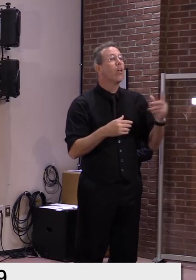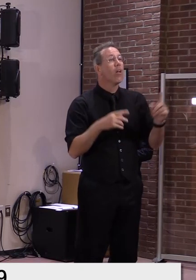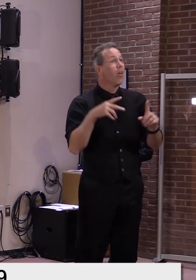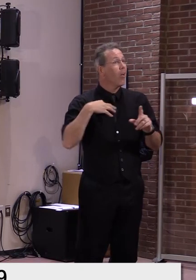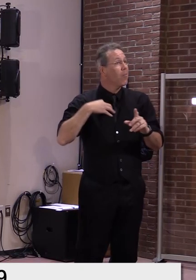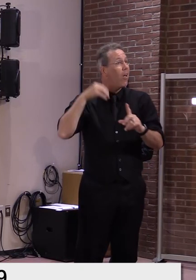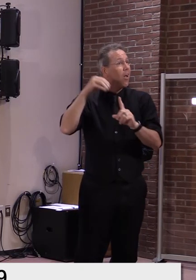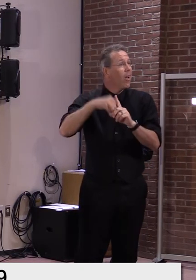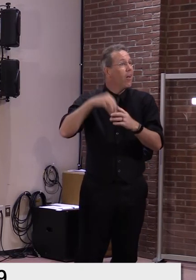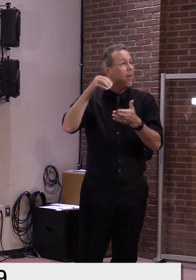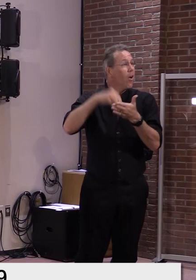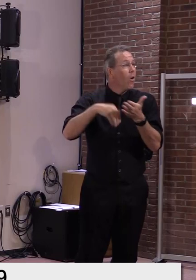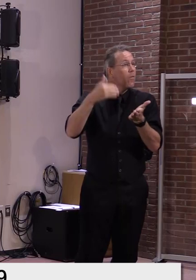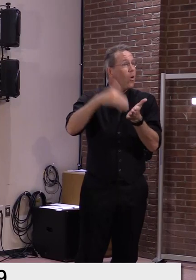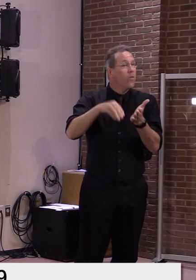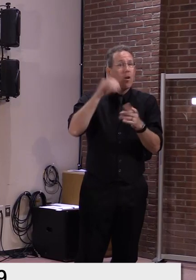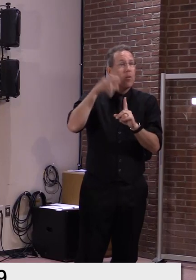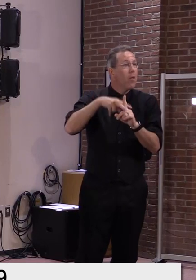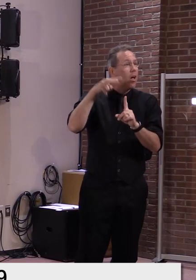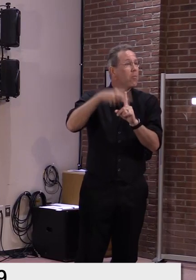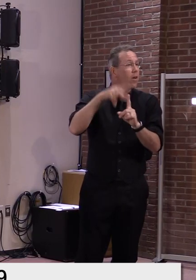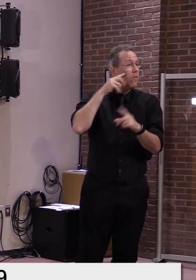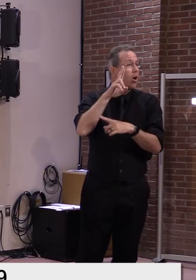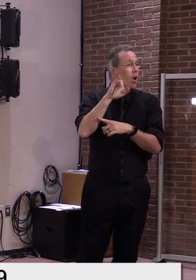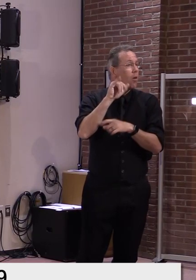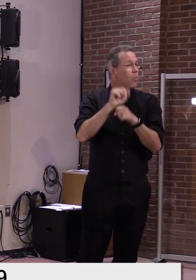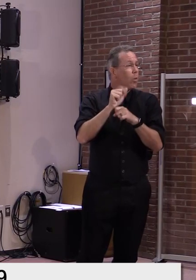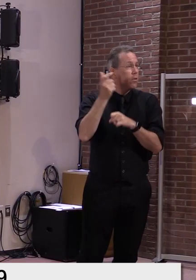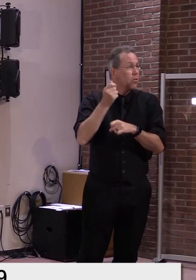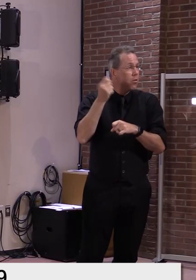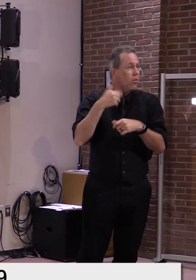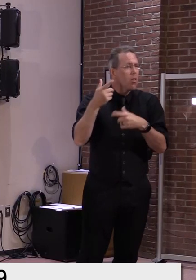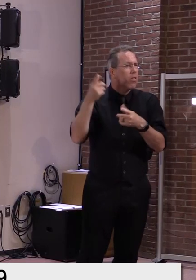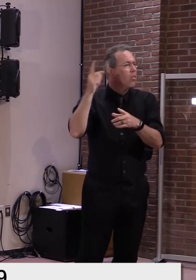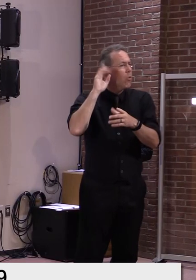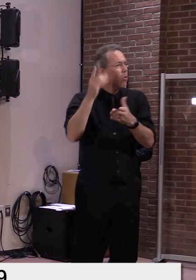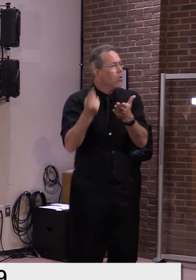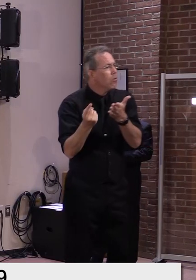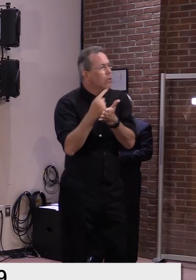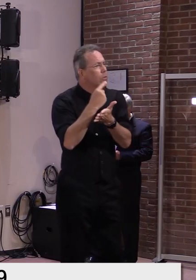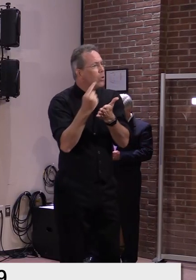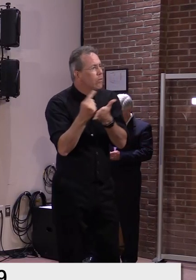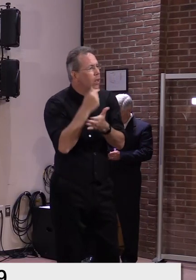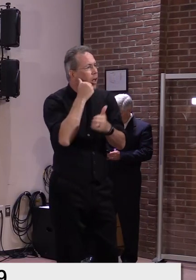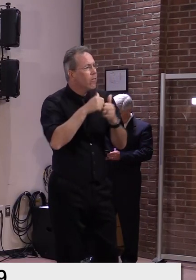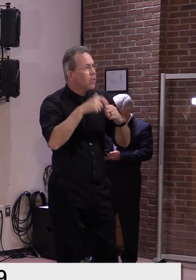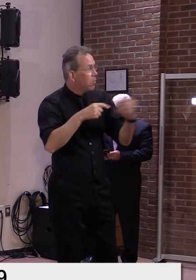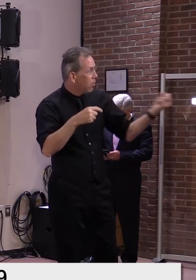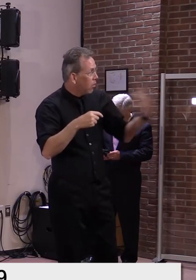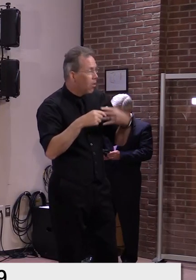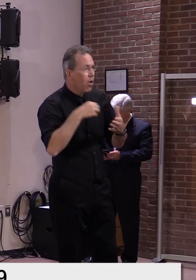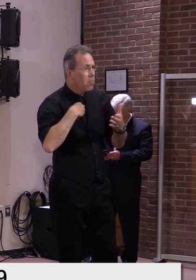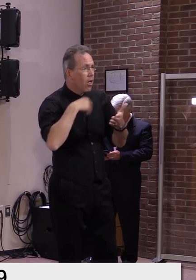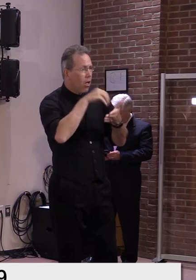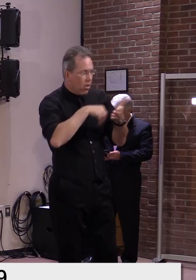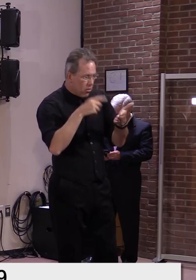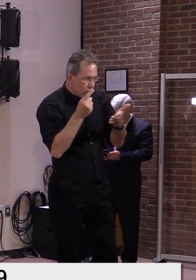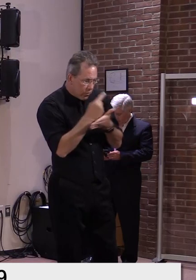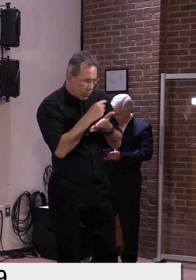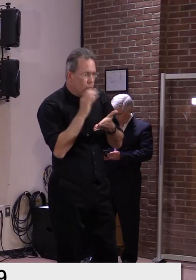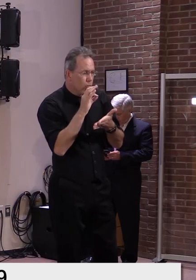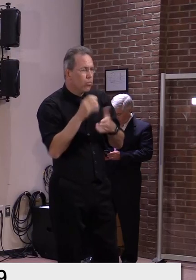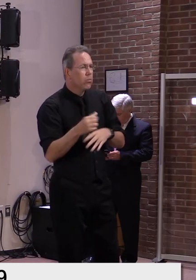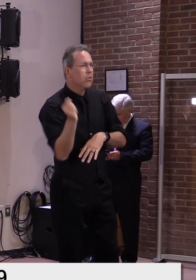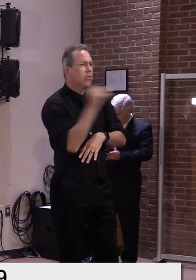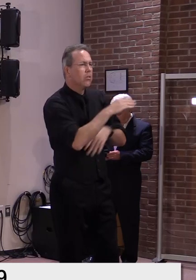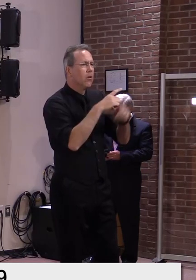review, then it wouldn't pay out until that review has taken place. So, you know, again, it's hard to talk in generality because it